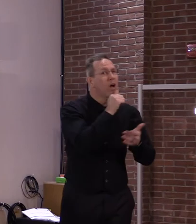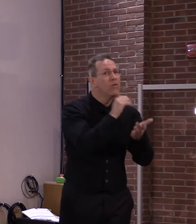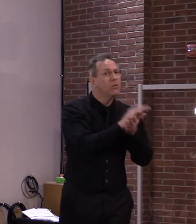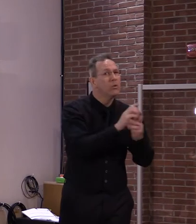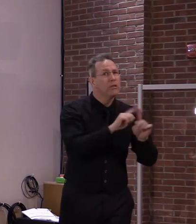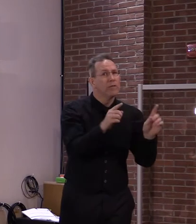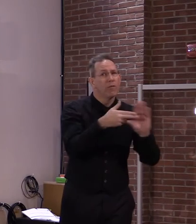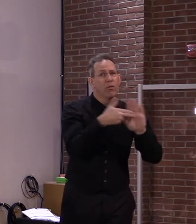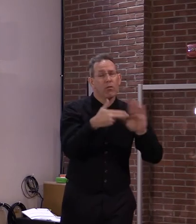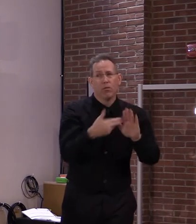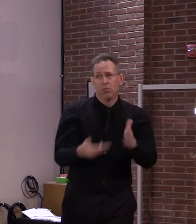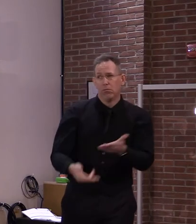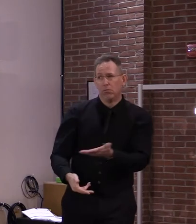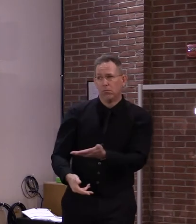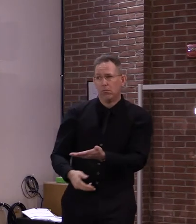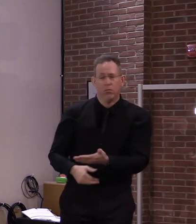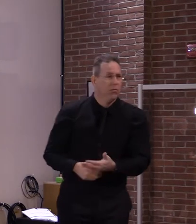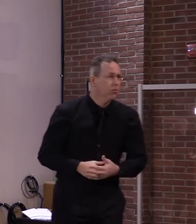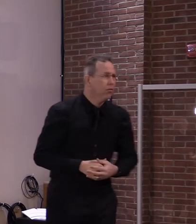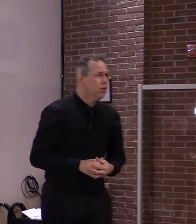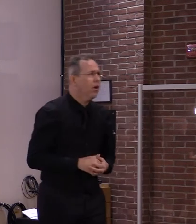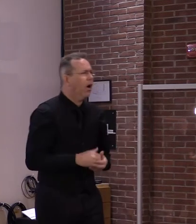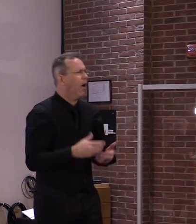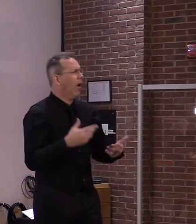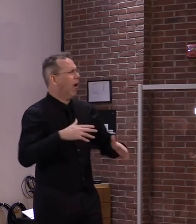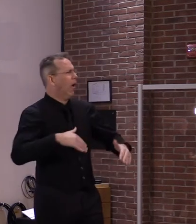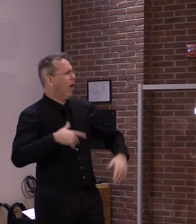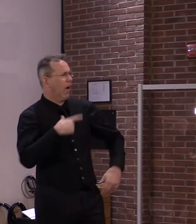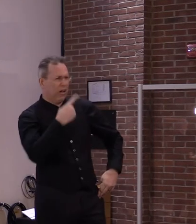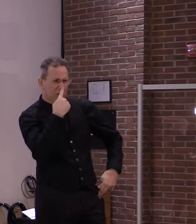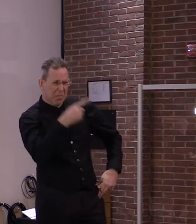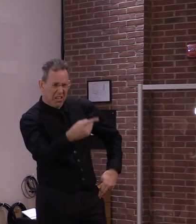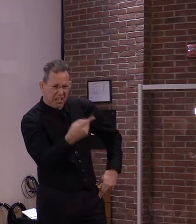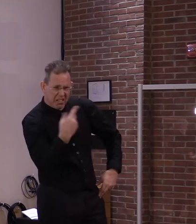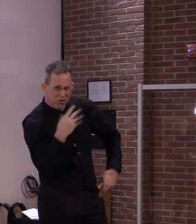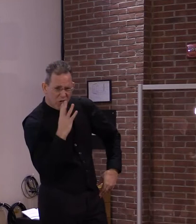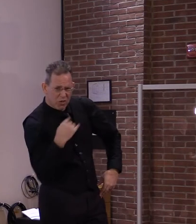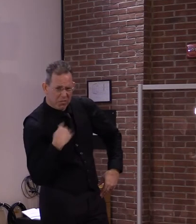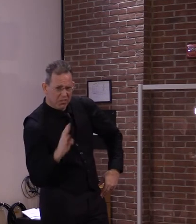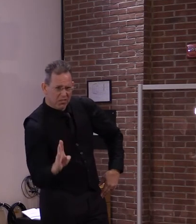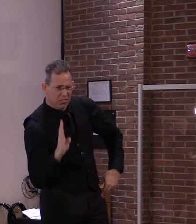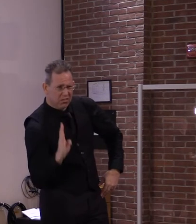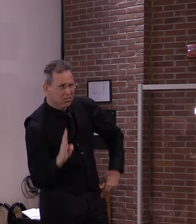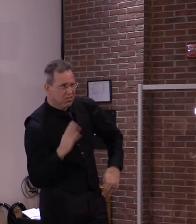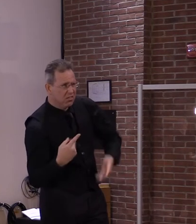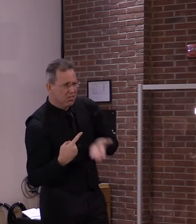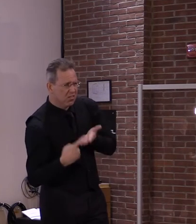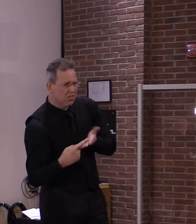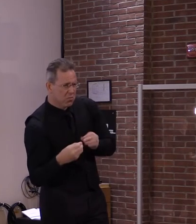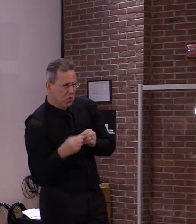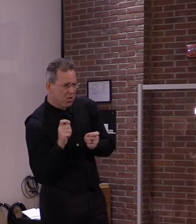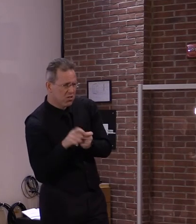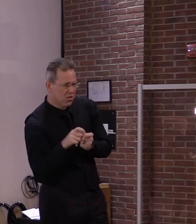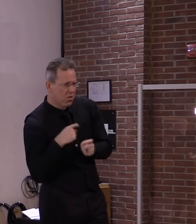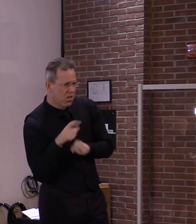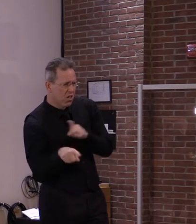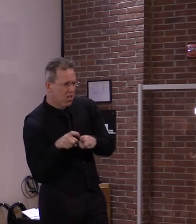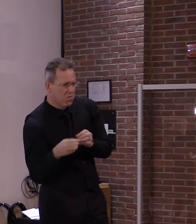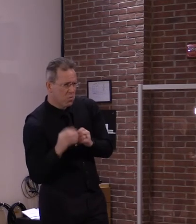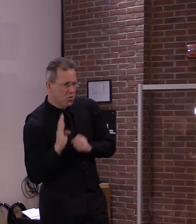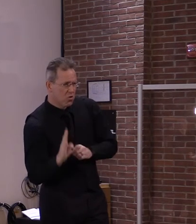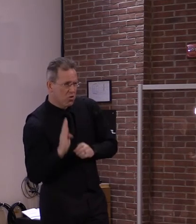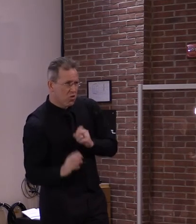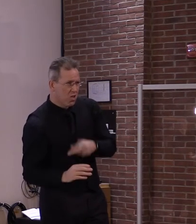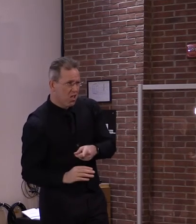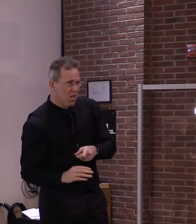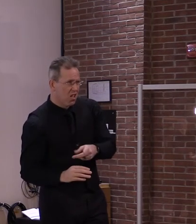you're available um sometime where we can call you but i uh the way that you described